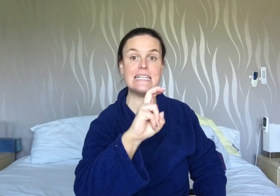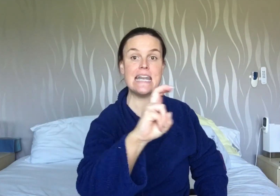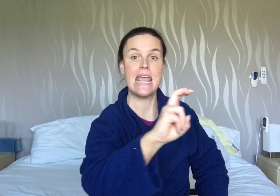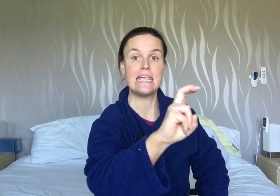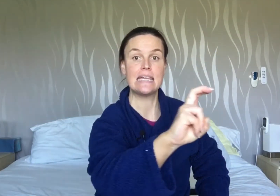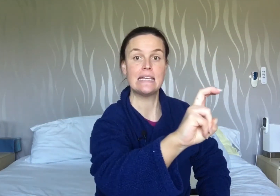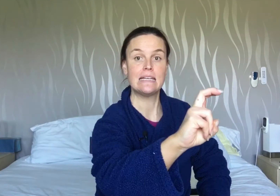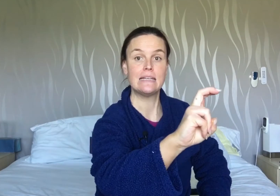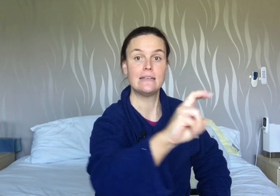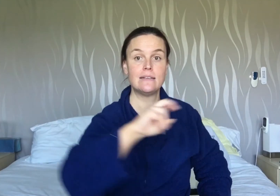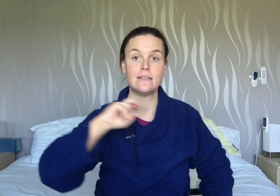Snake.